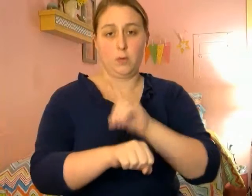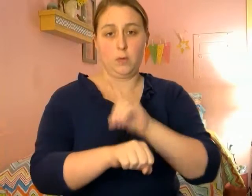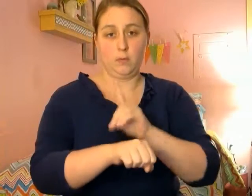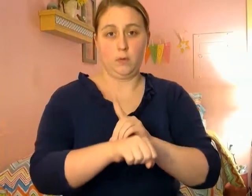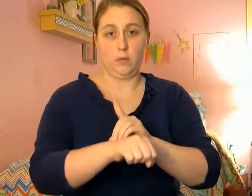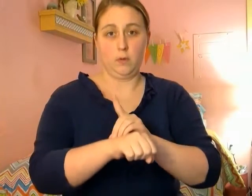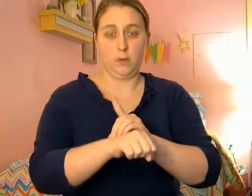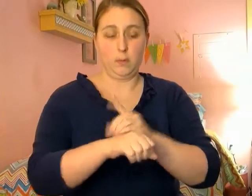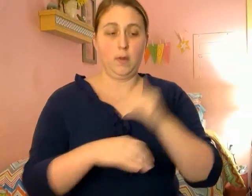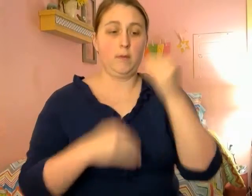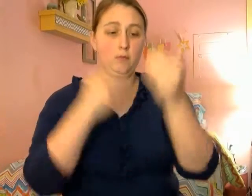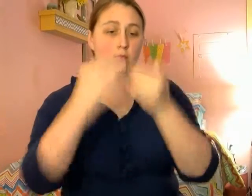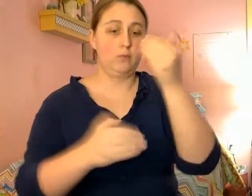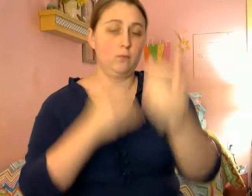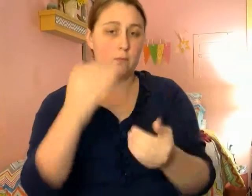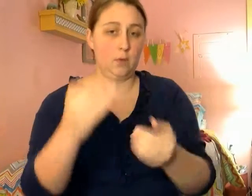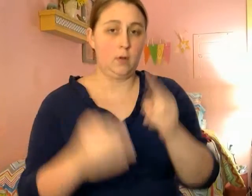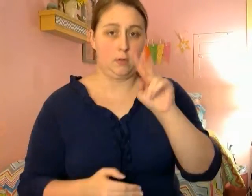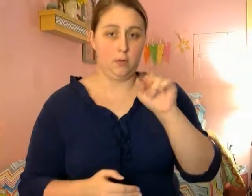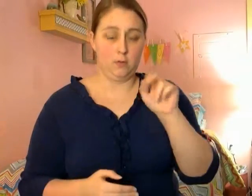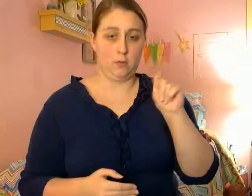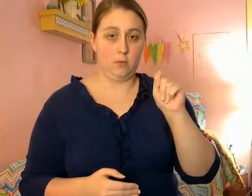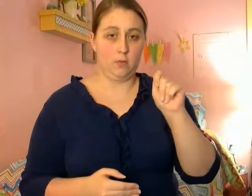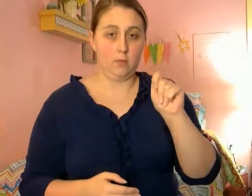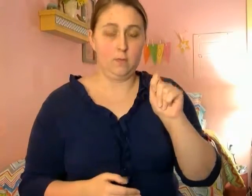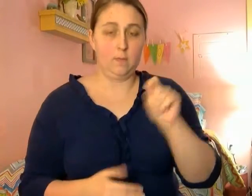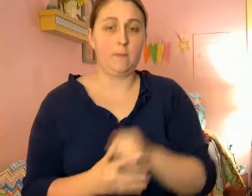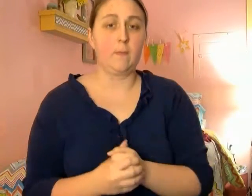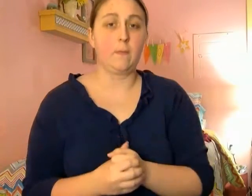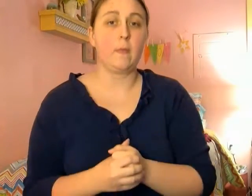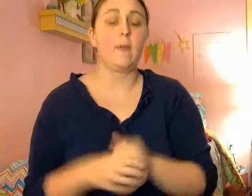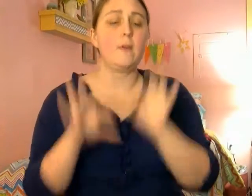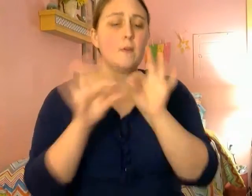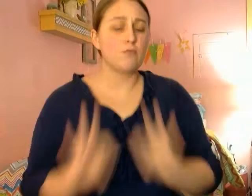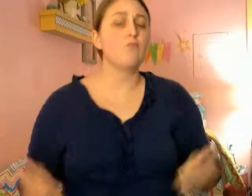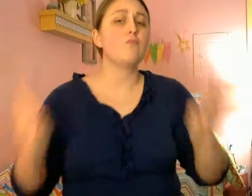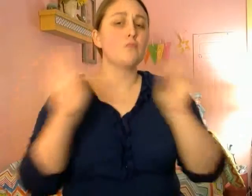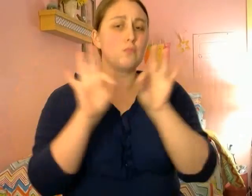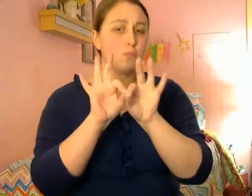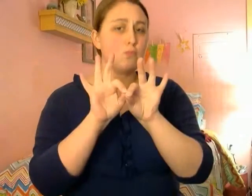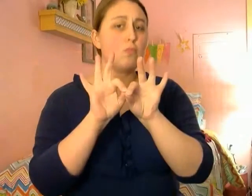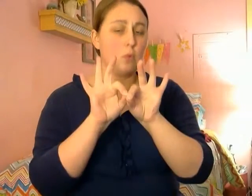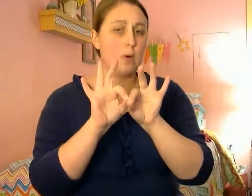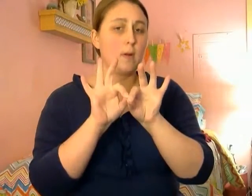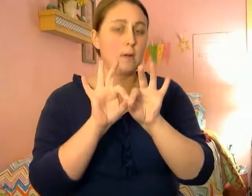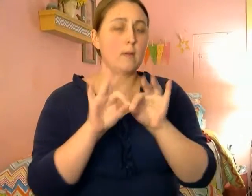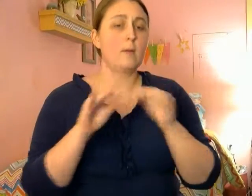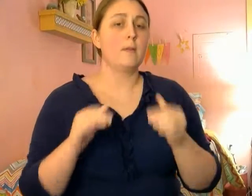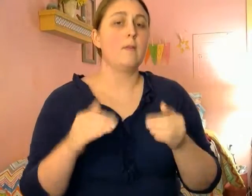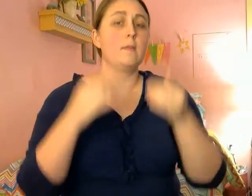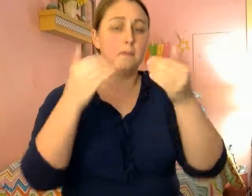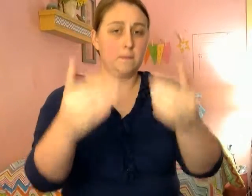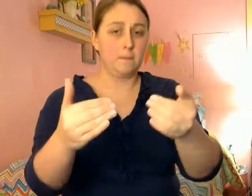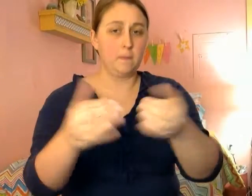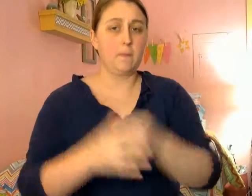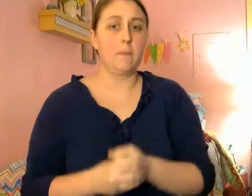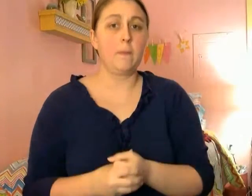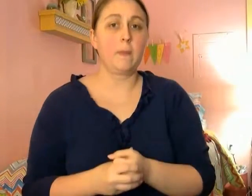the unit, and it's important in the beginning of the unit, first of all, of course, to set the context and to engage the students in that